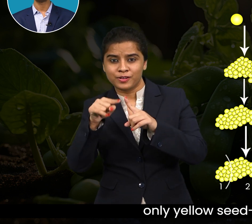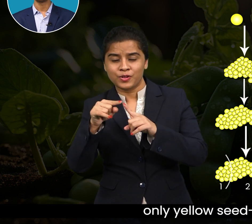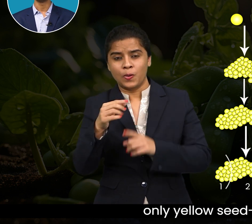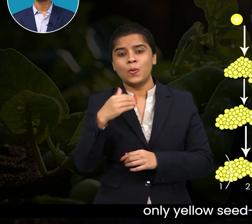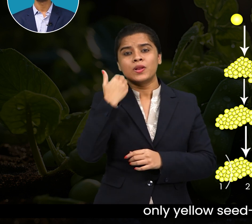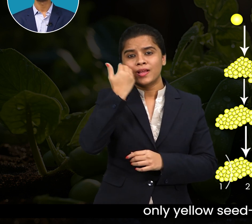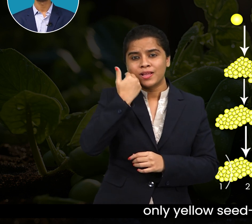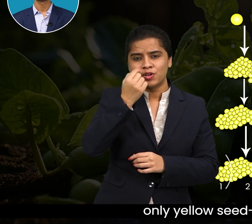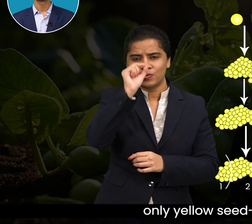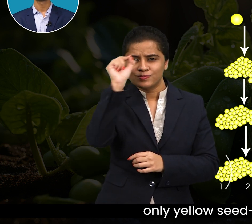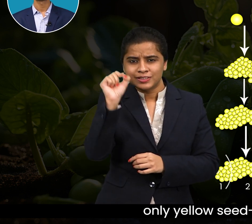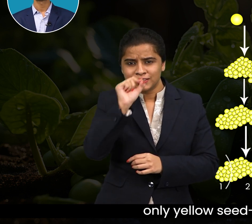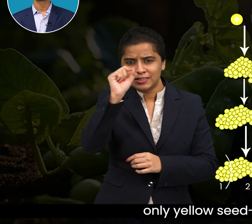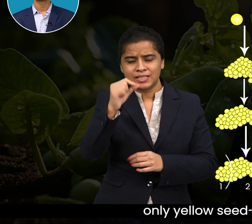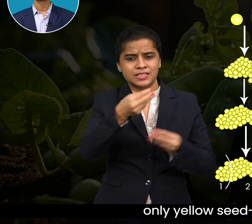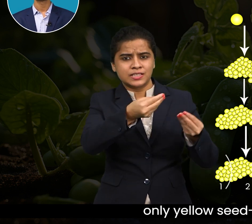giving pea plants.